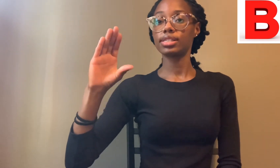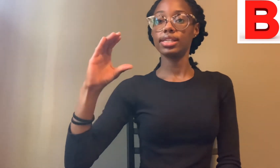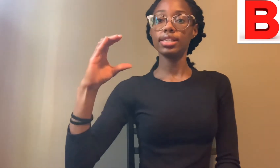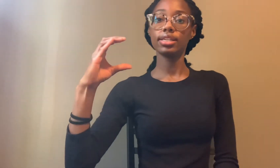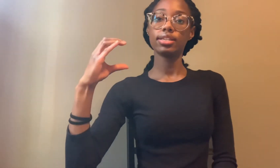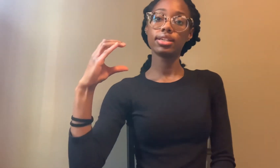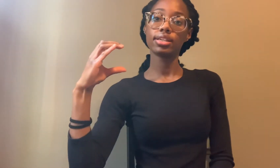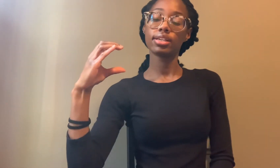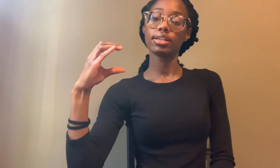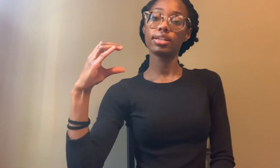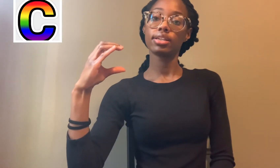C,